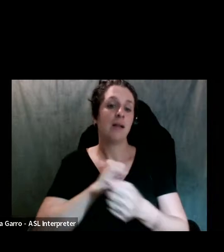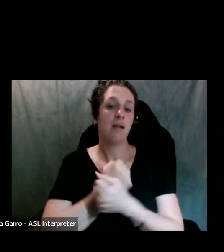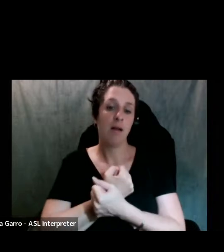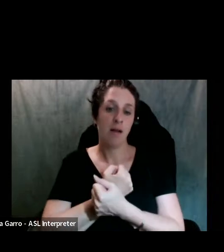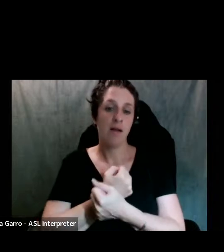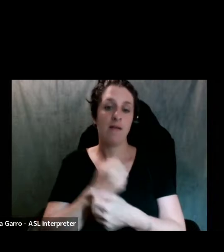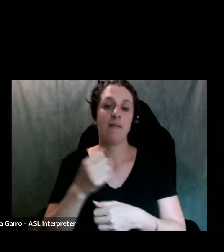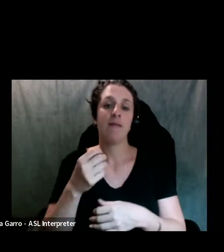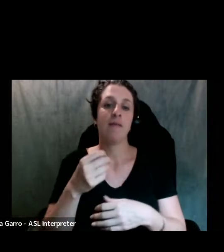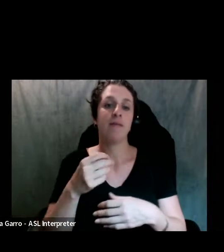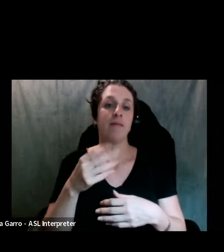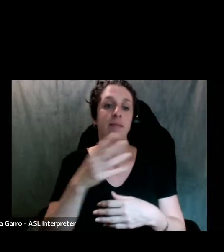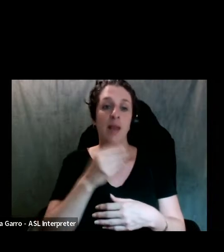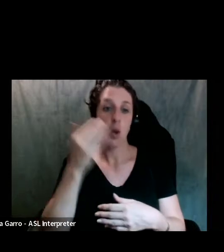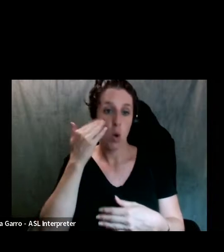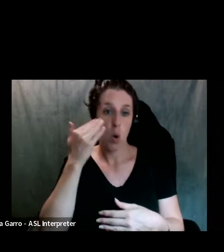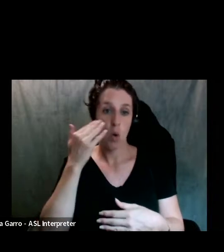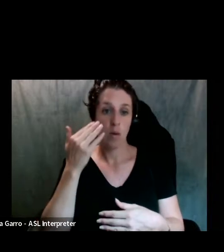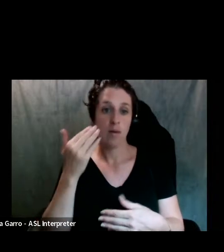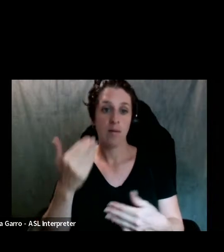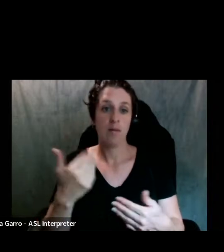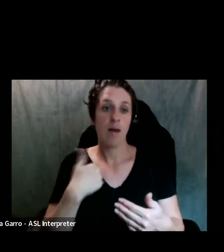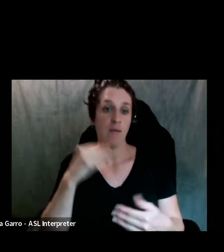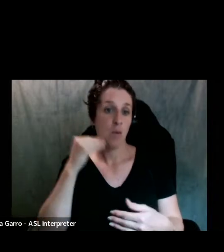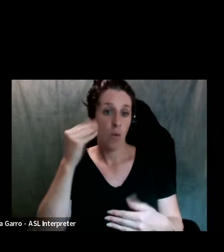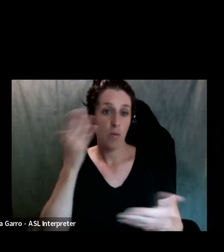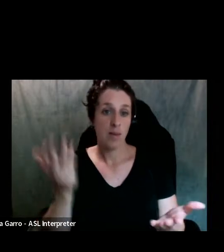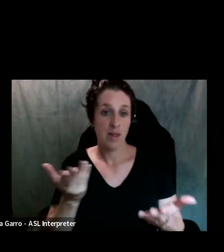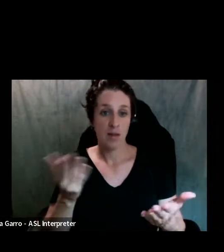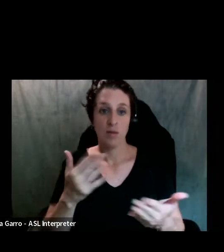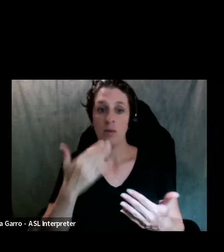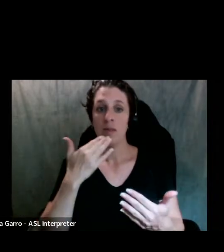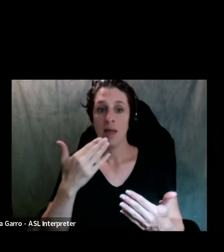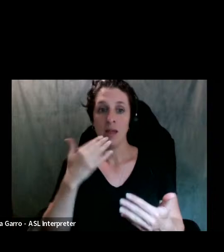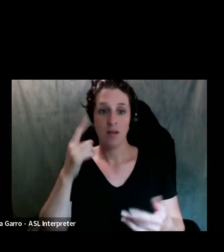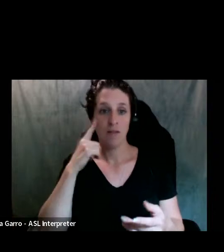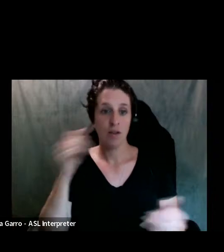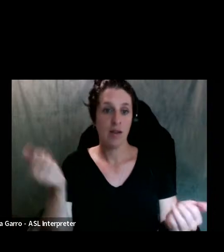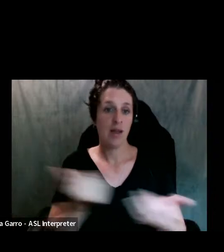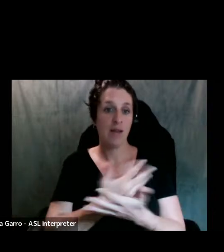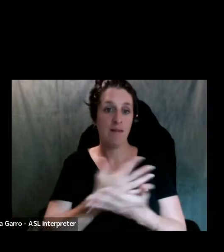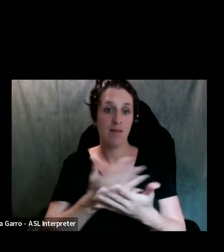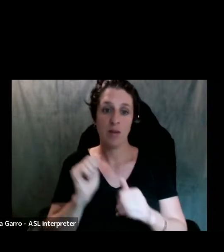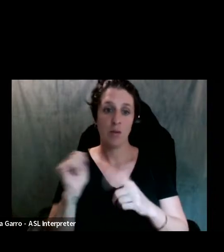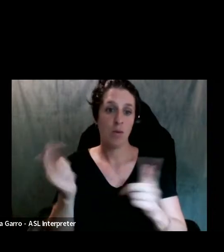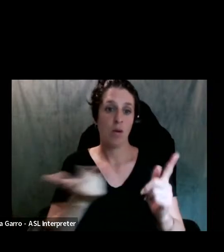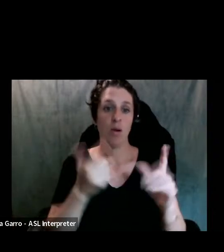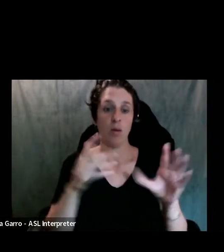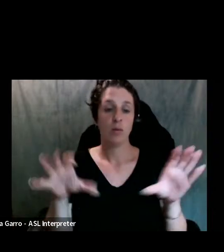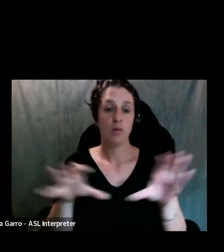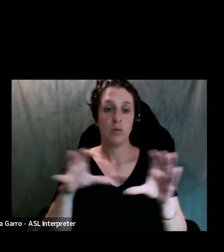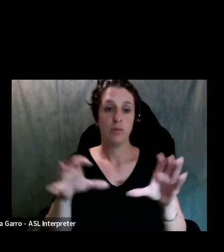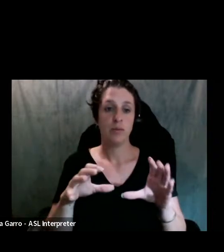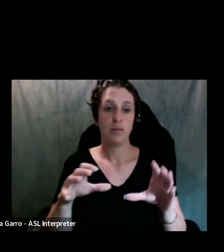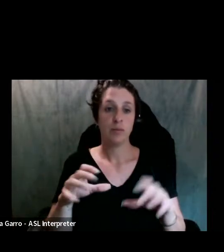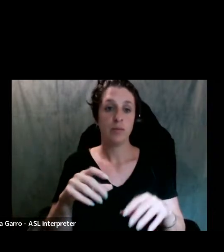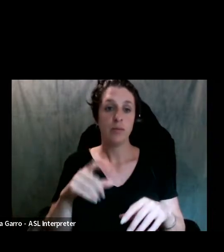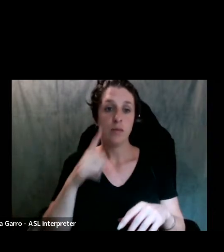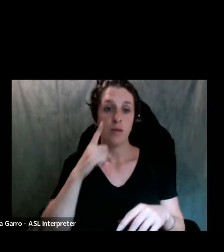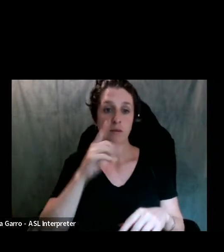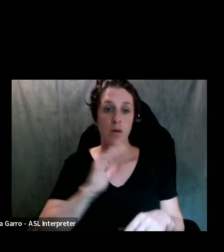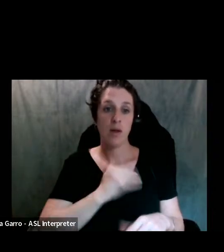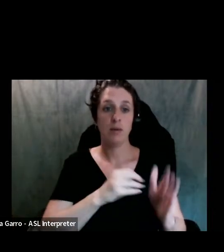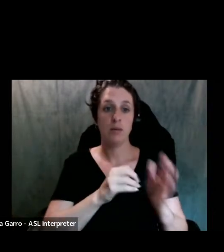knowing that there's a home here. So thank you for everything that you all do for our